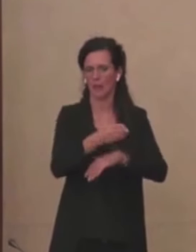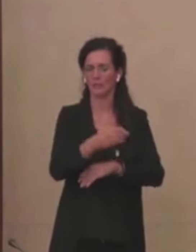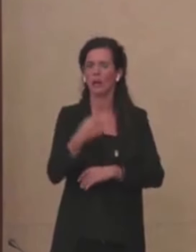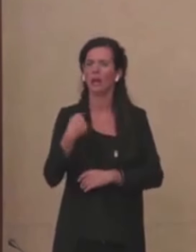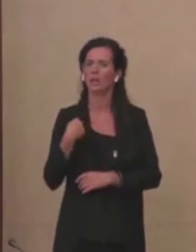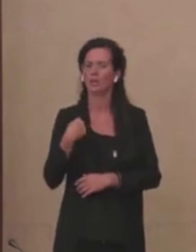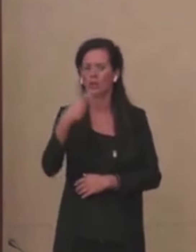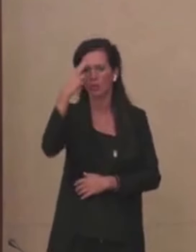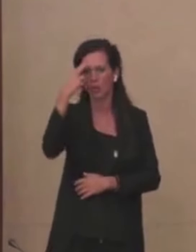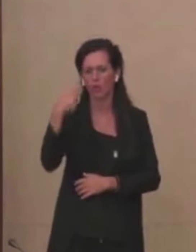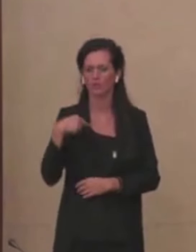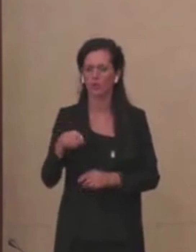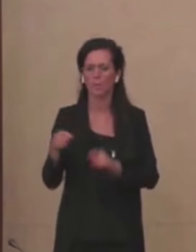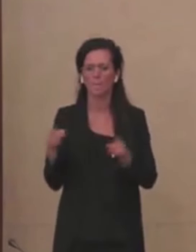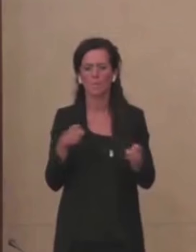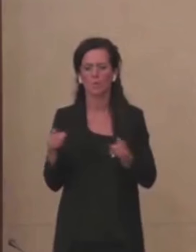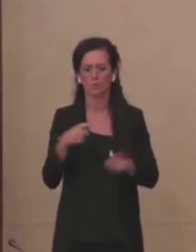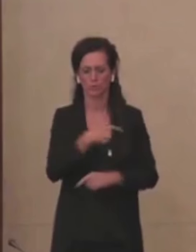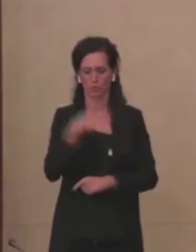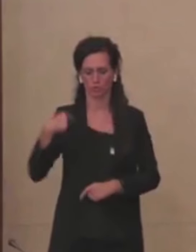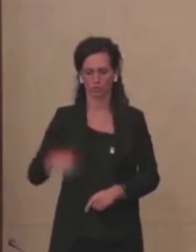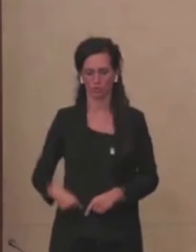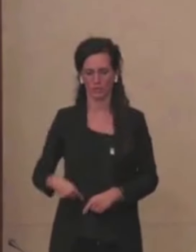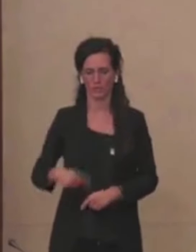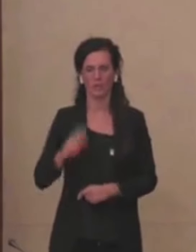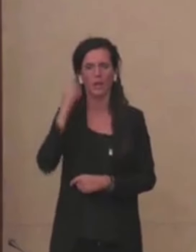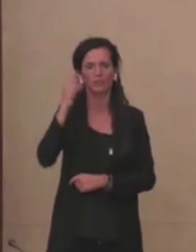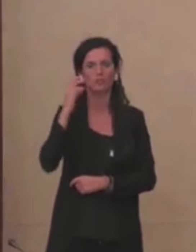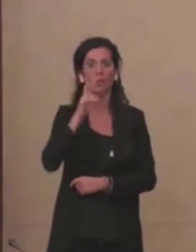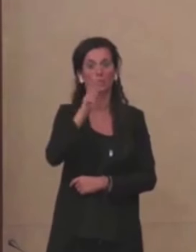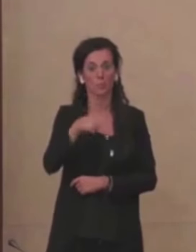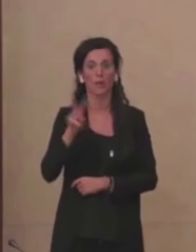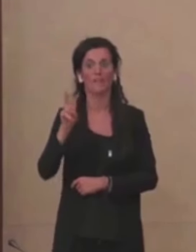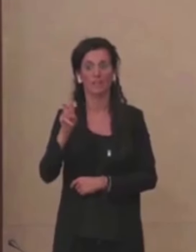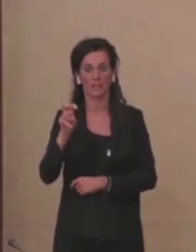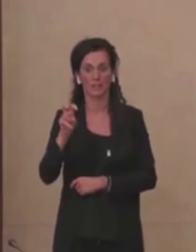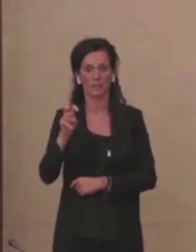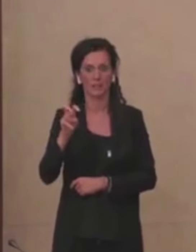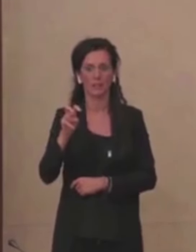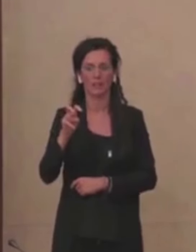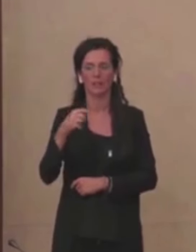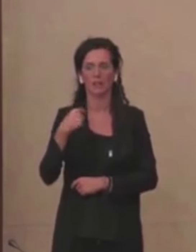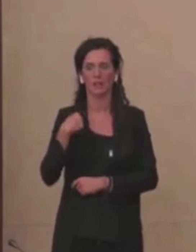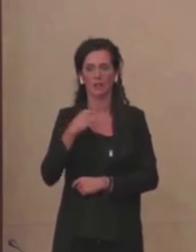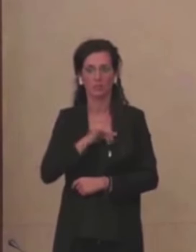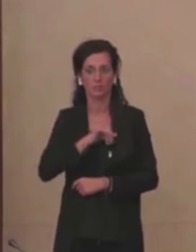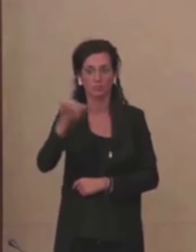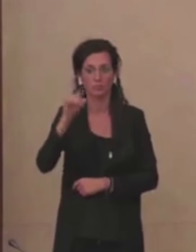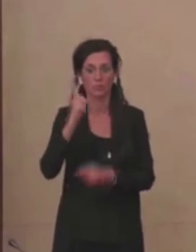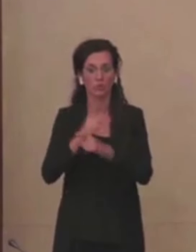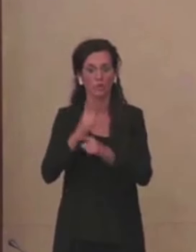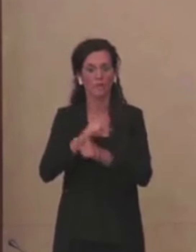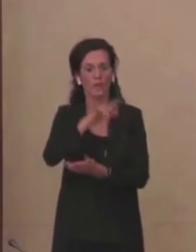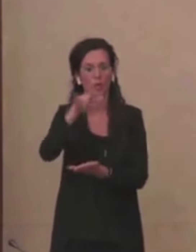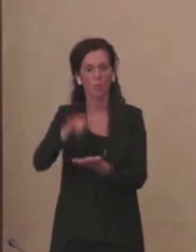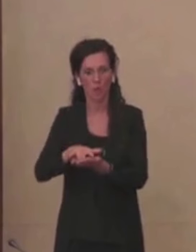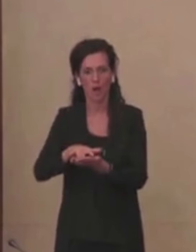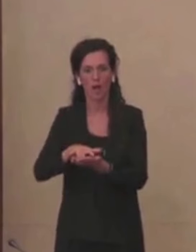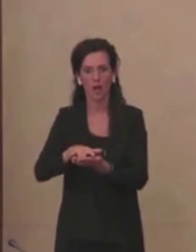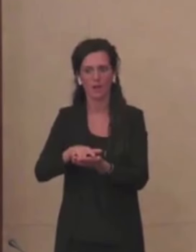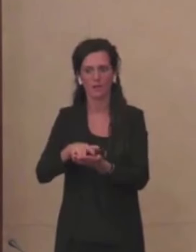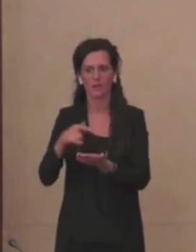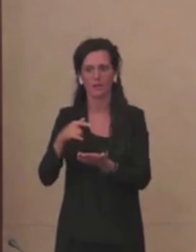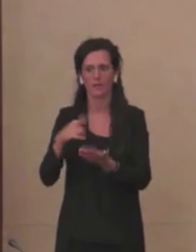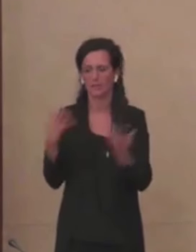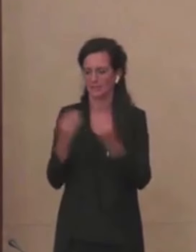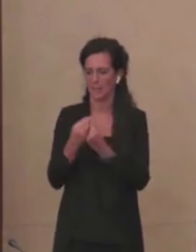to meet with a customer because they told me there's an immune virus. And I said, what's